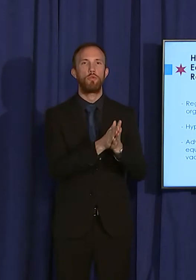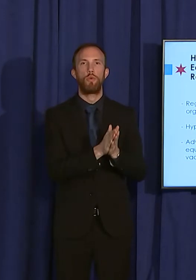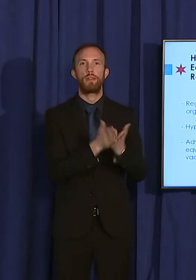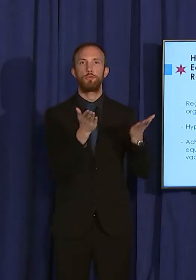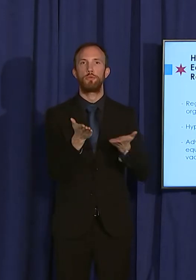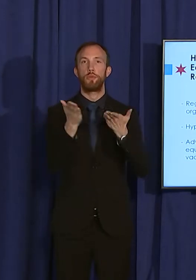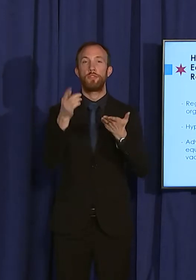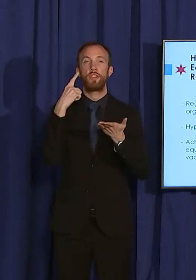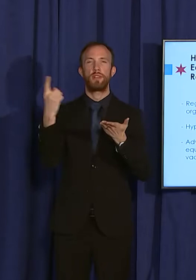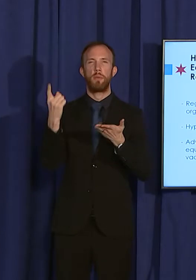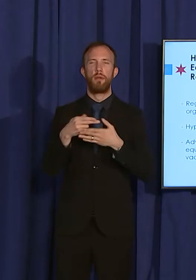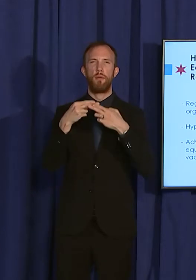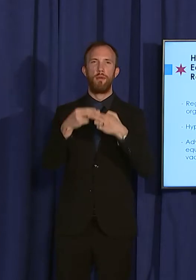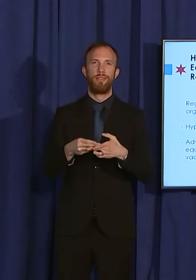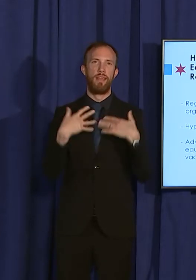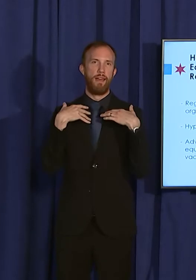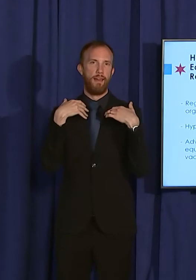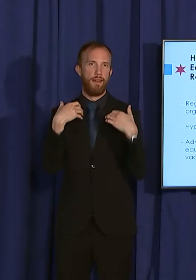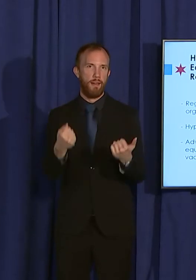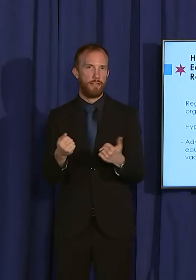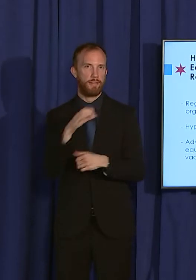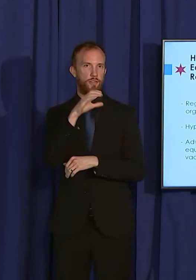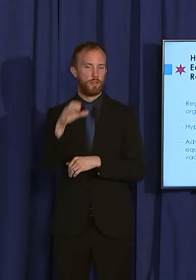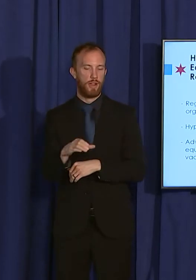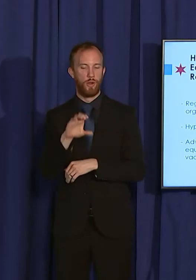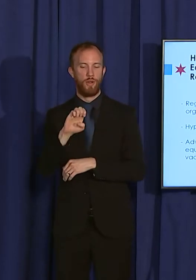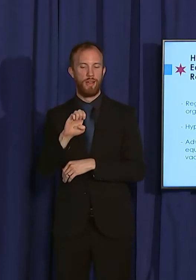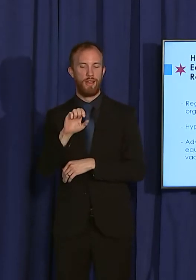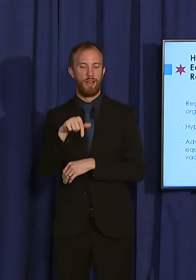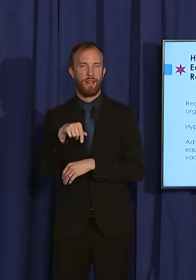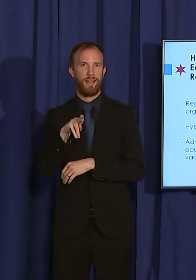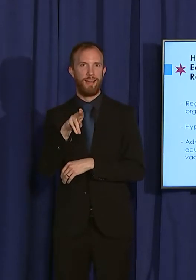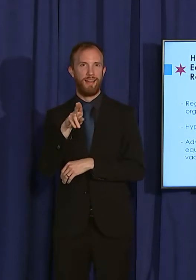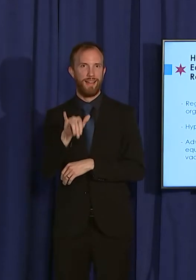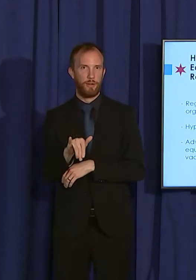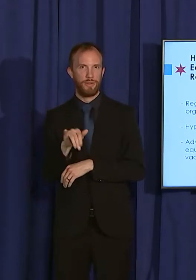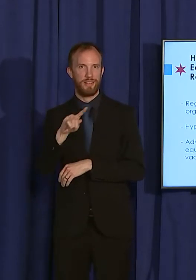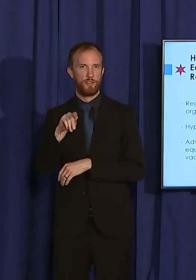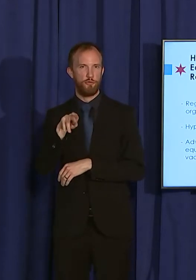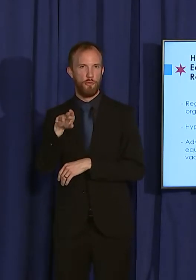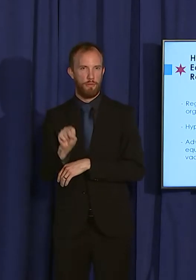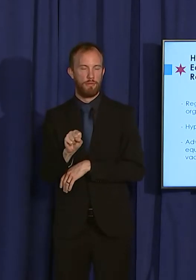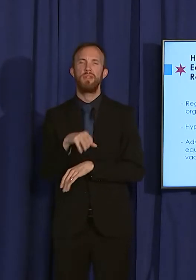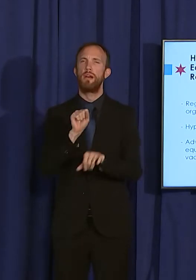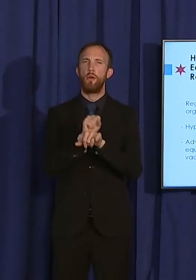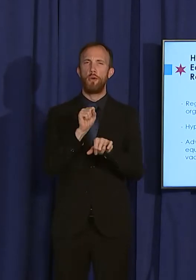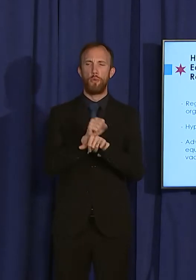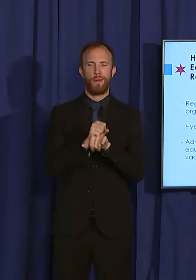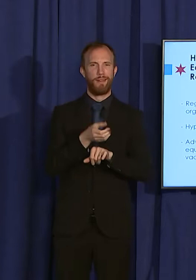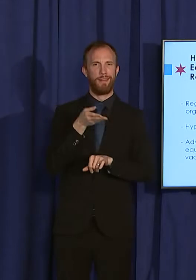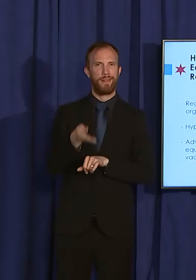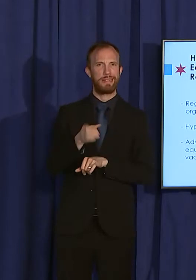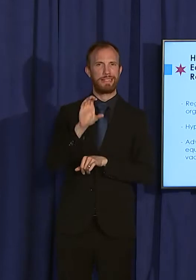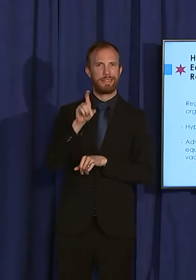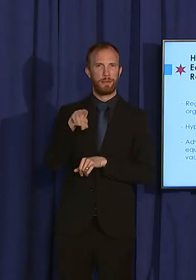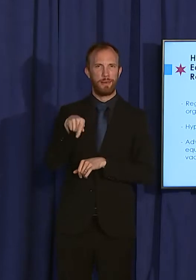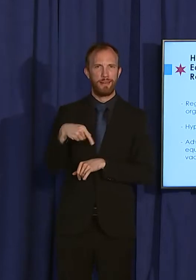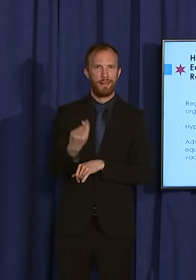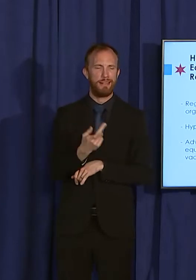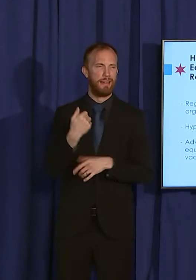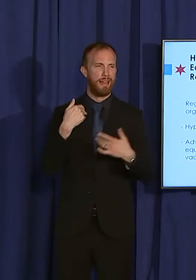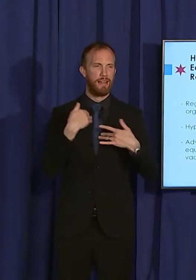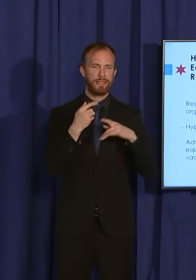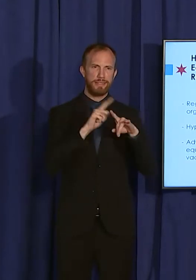Healthy Chicago Equity Zones. And this is some work that we'll be doing at CDPH that funds regional and